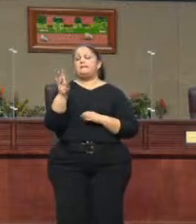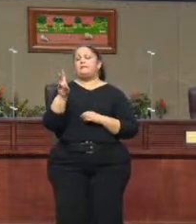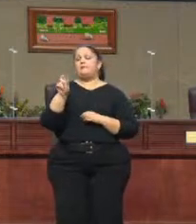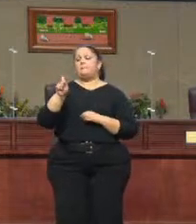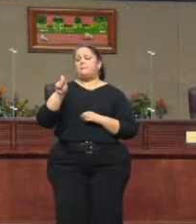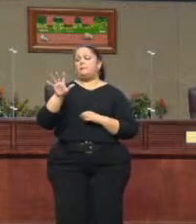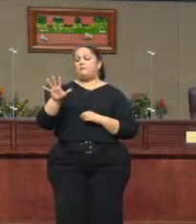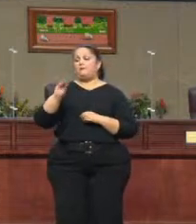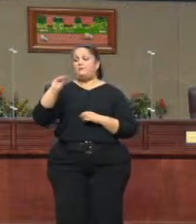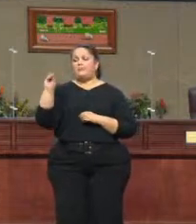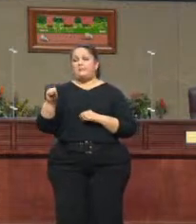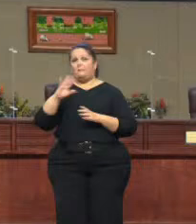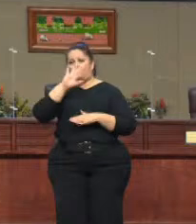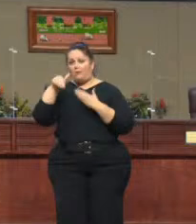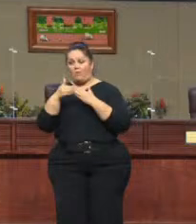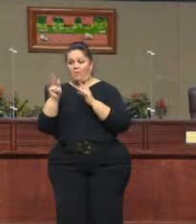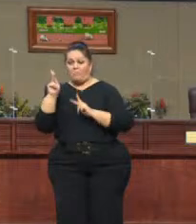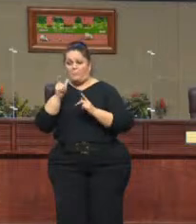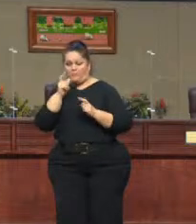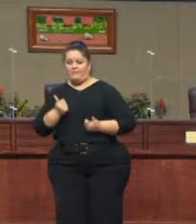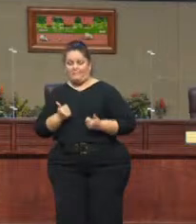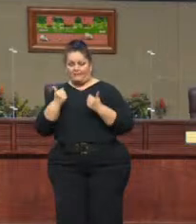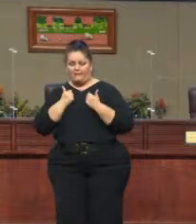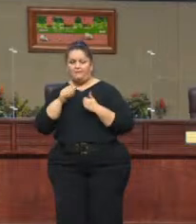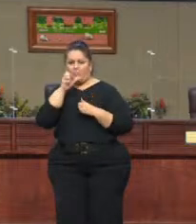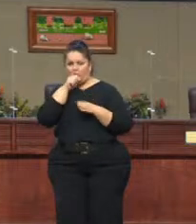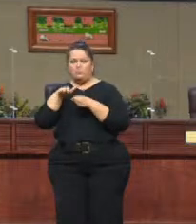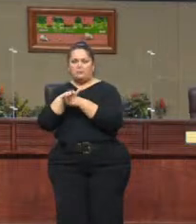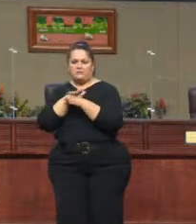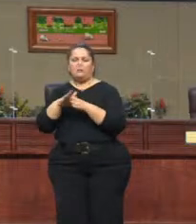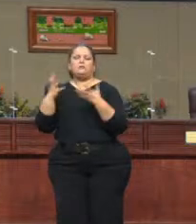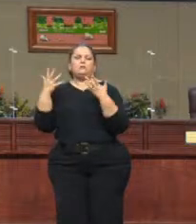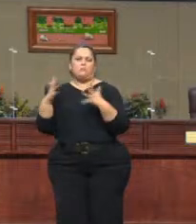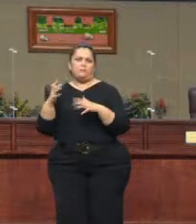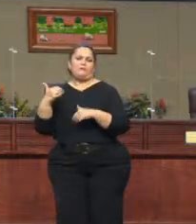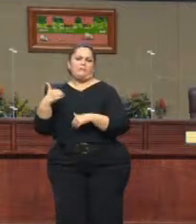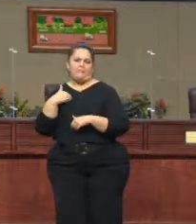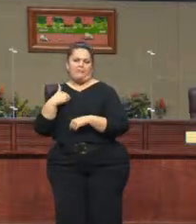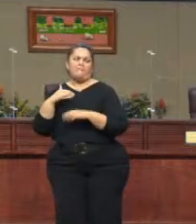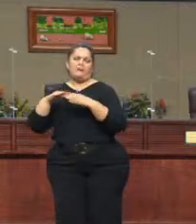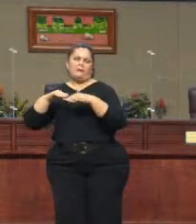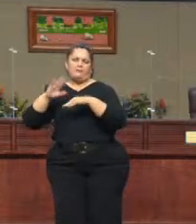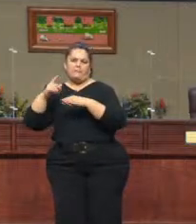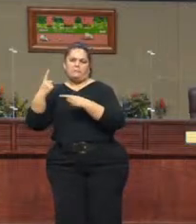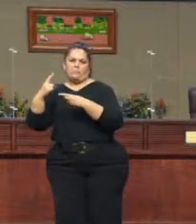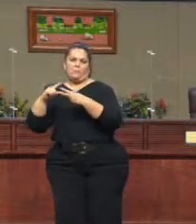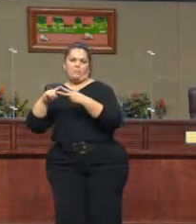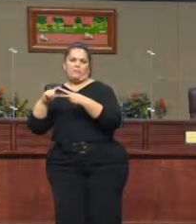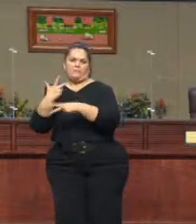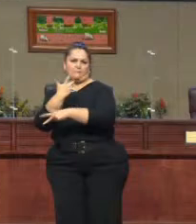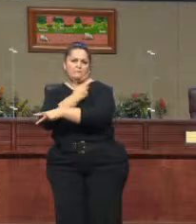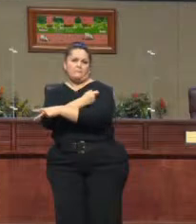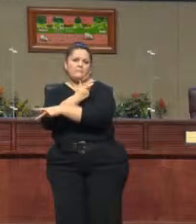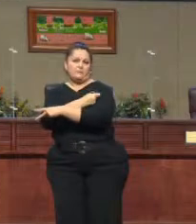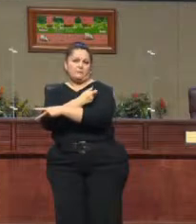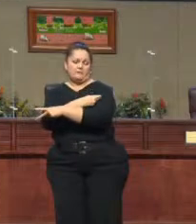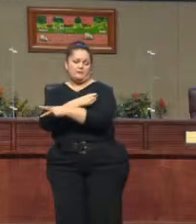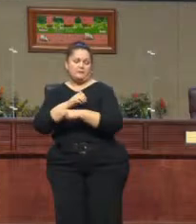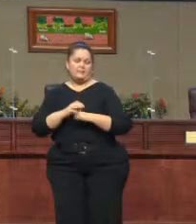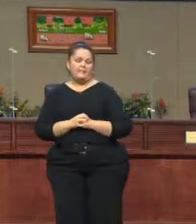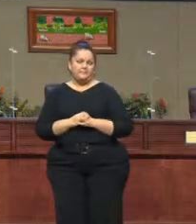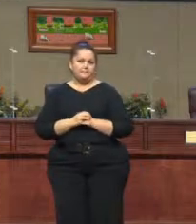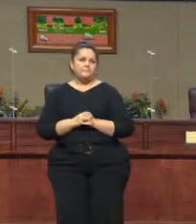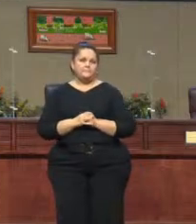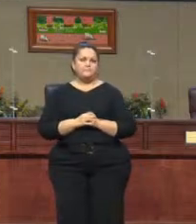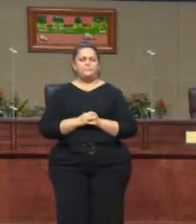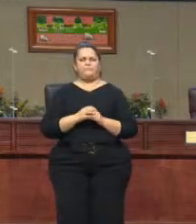17.5% of the Orange County total population have received at least one dose. That represents